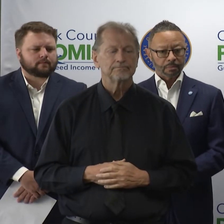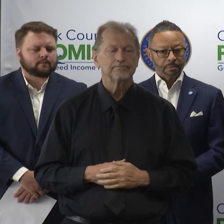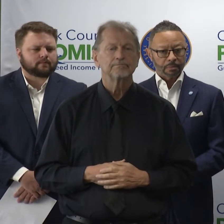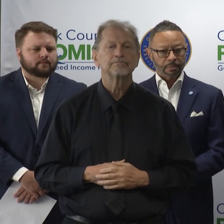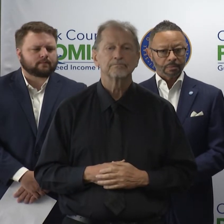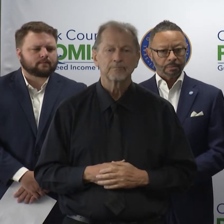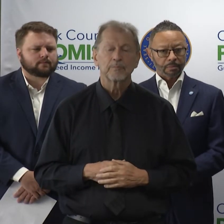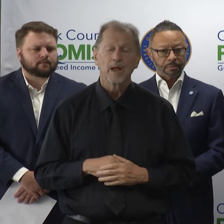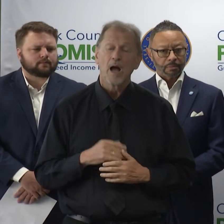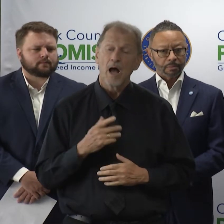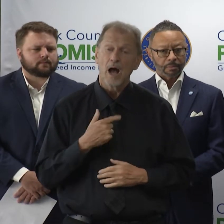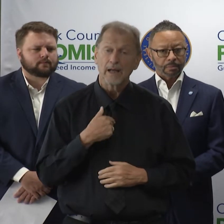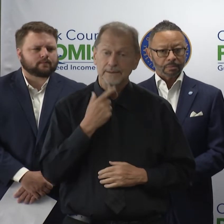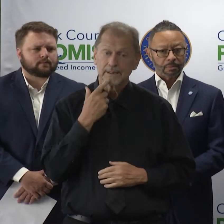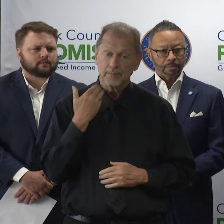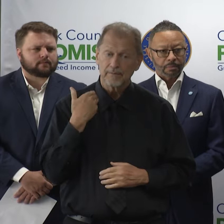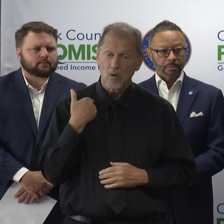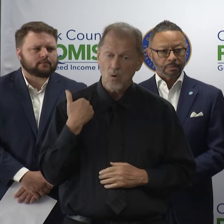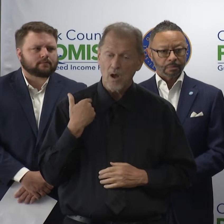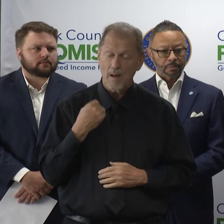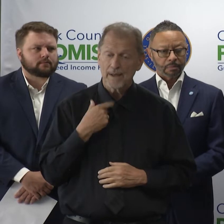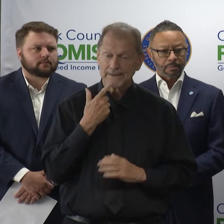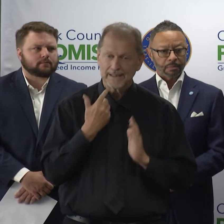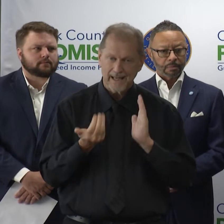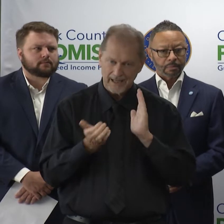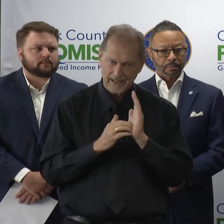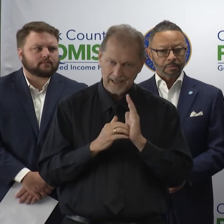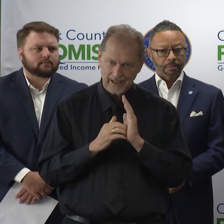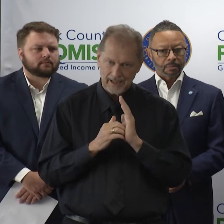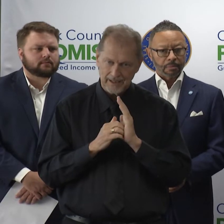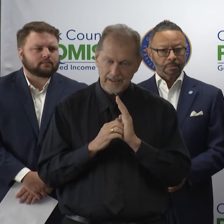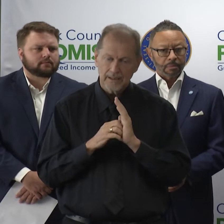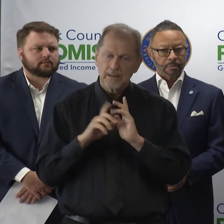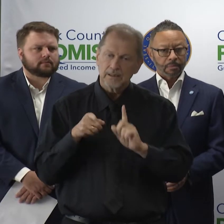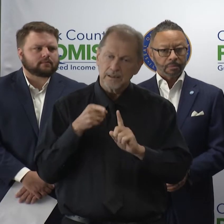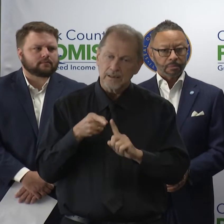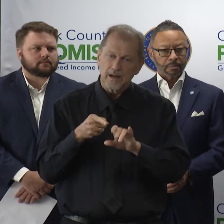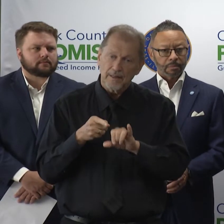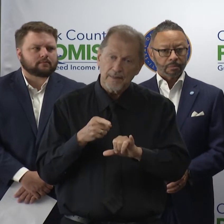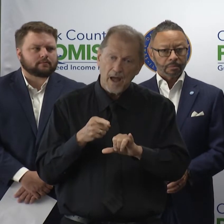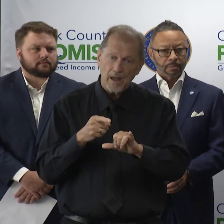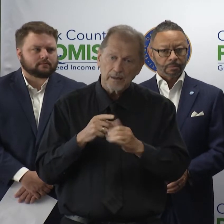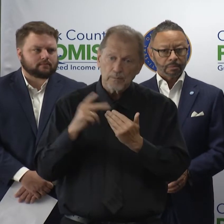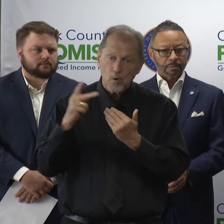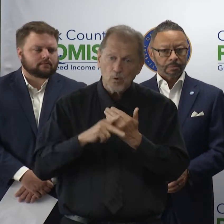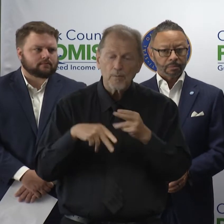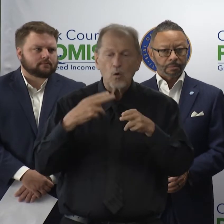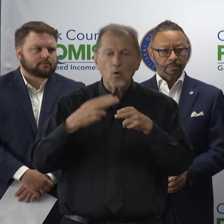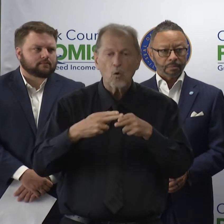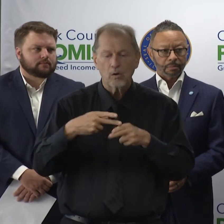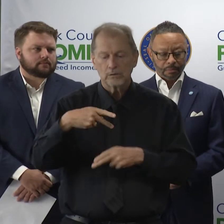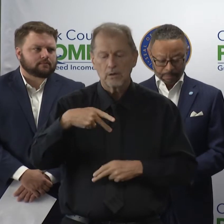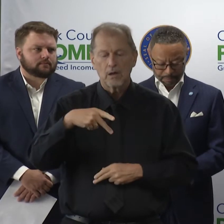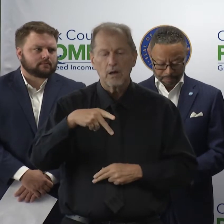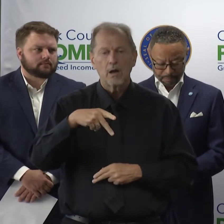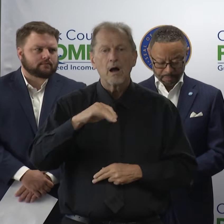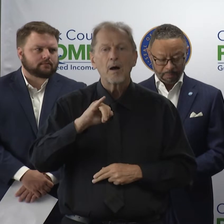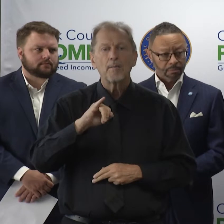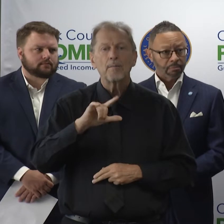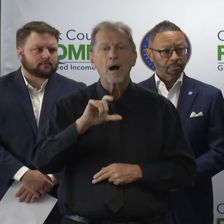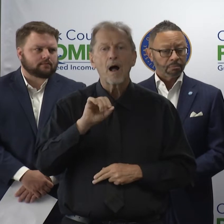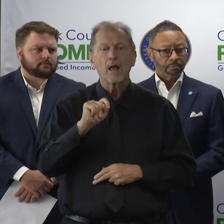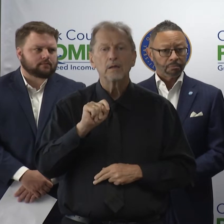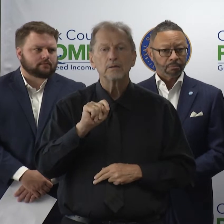Finally, and I've said this before, and I'll say it again, the program I'm talking about is a pilot, but we're not interested in